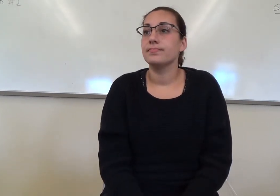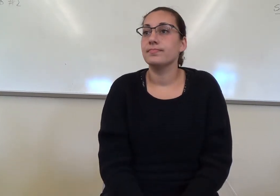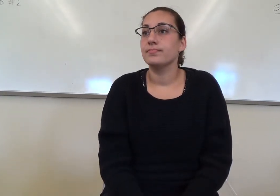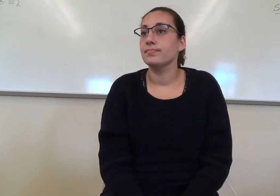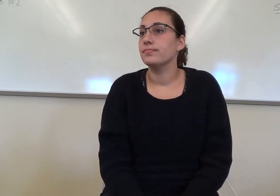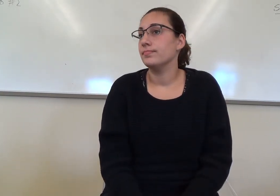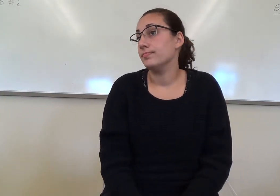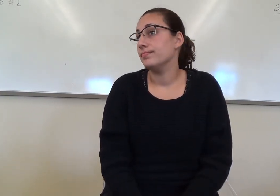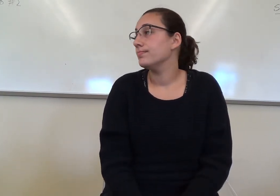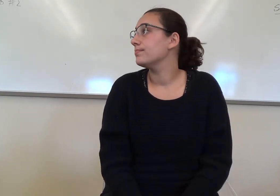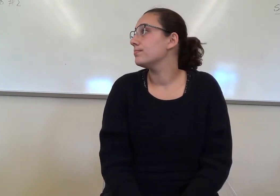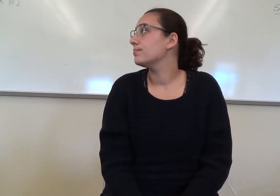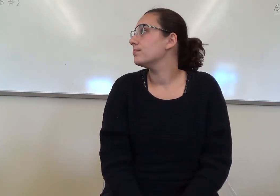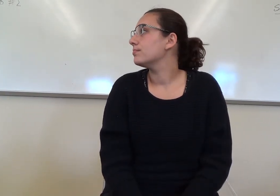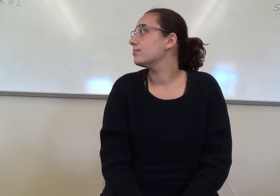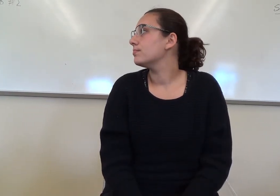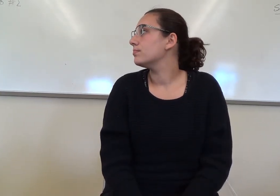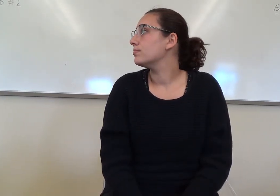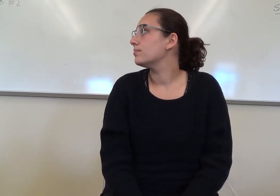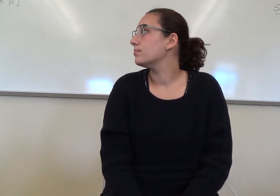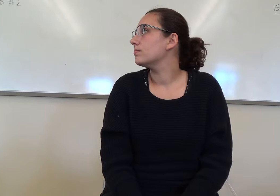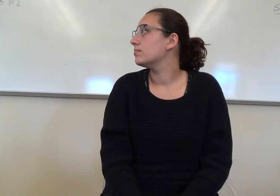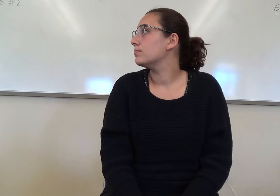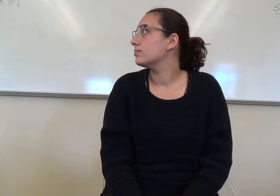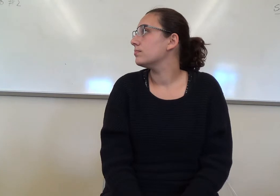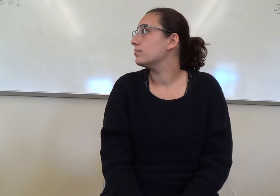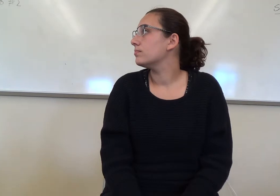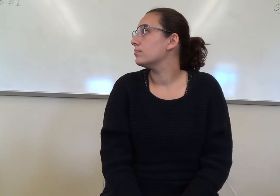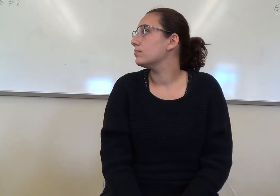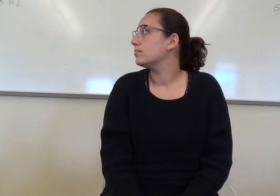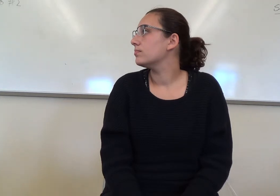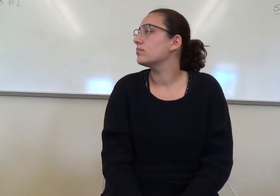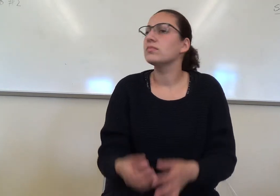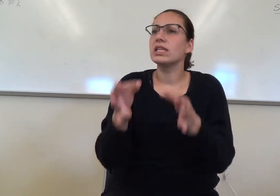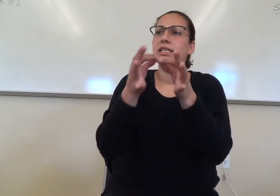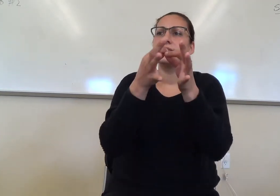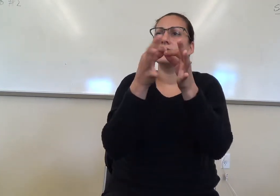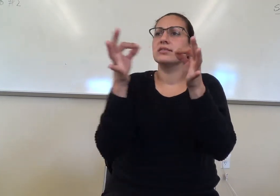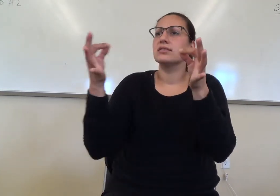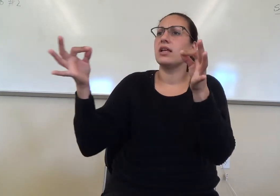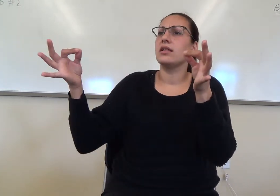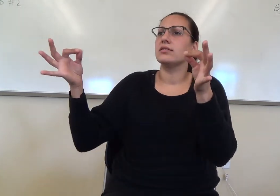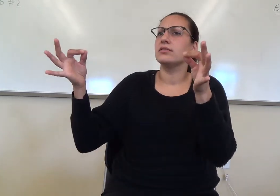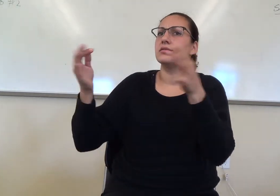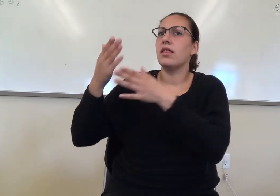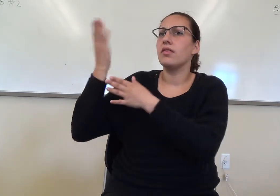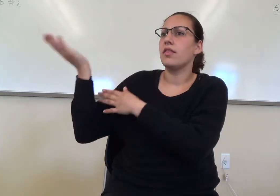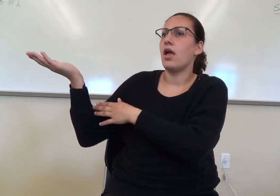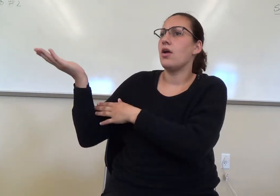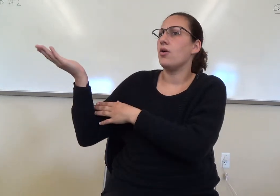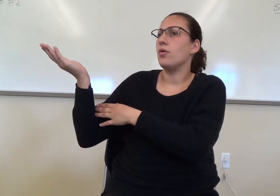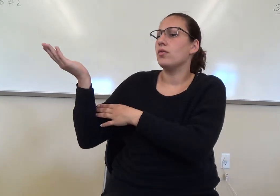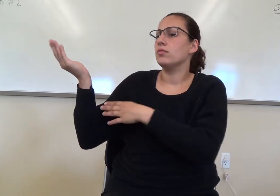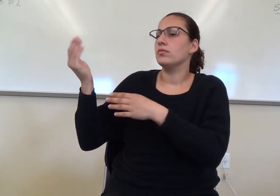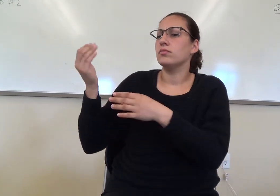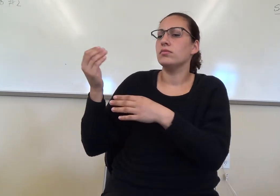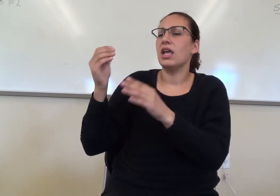Okay, now, what is the sentence in the paragraph that comes the closest to